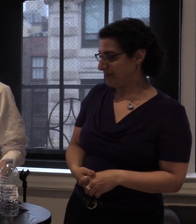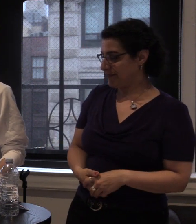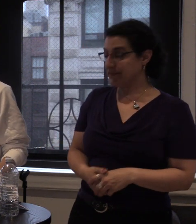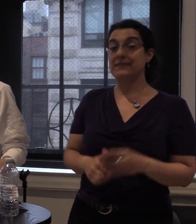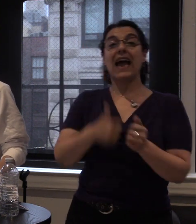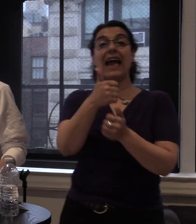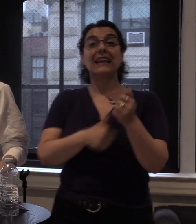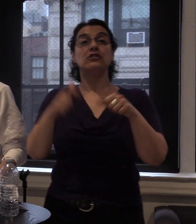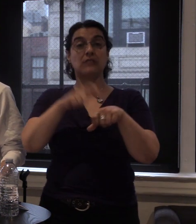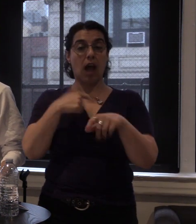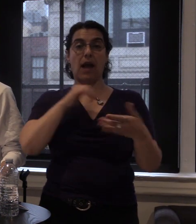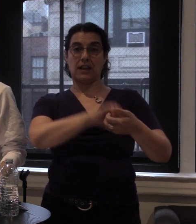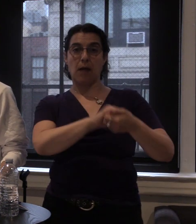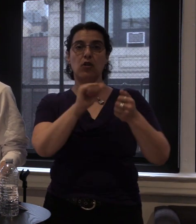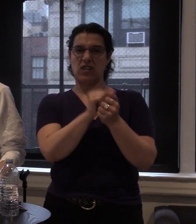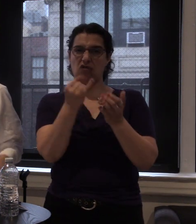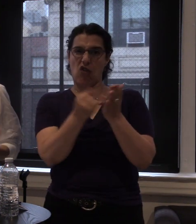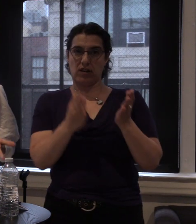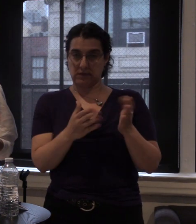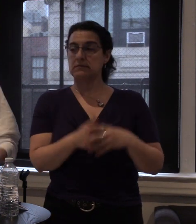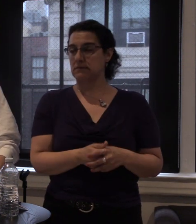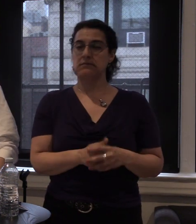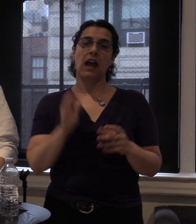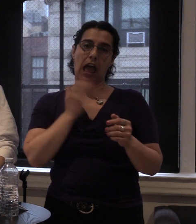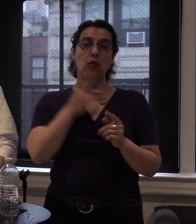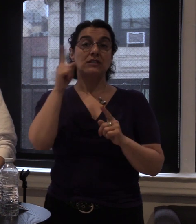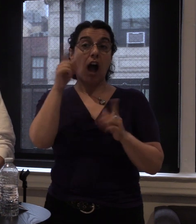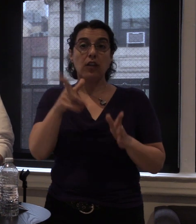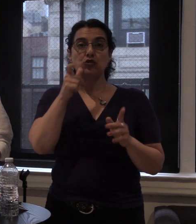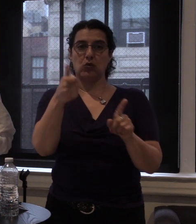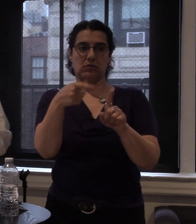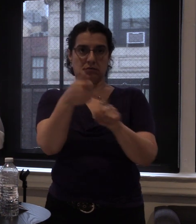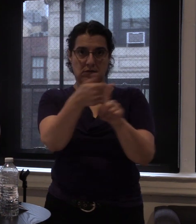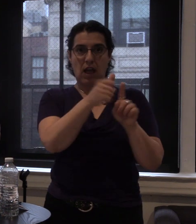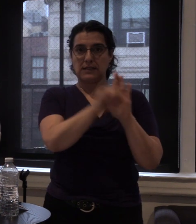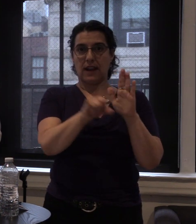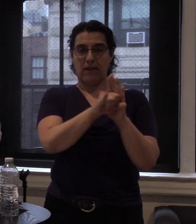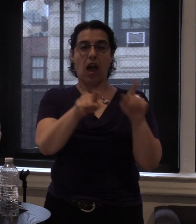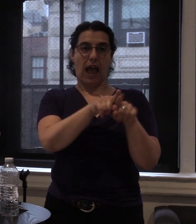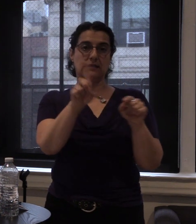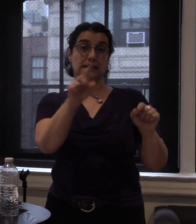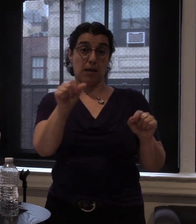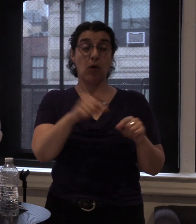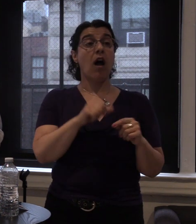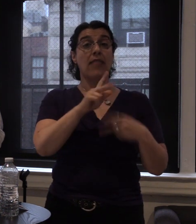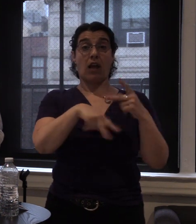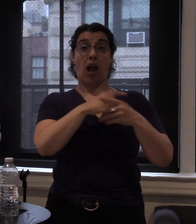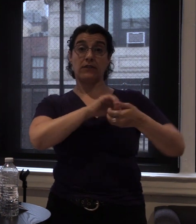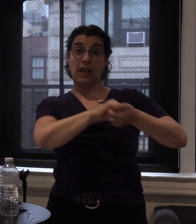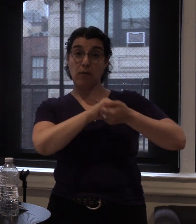And each time I collaborate with artists or scholars who identify as disabled, and that fact of